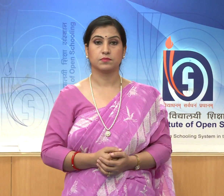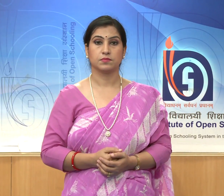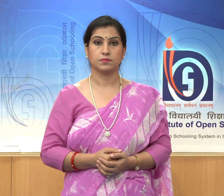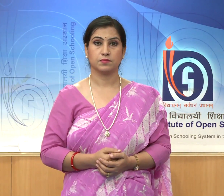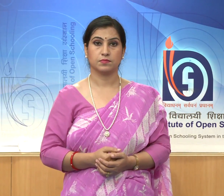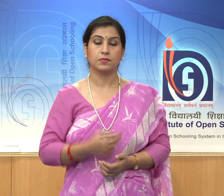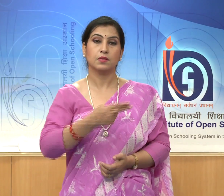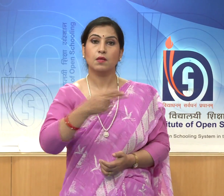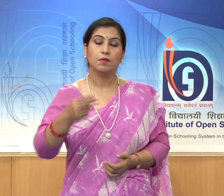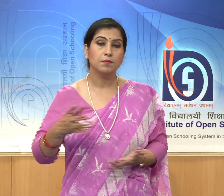is